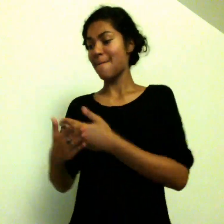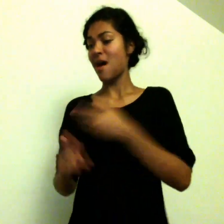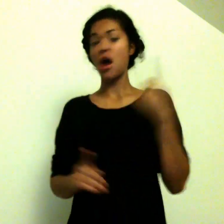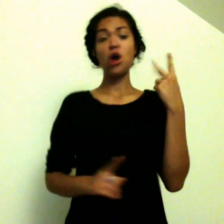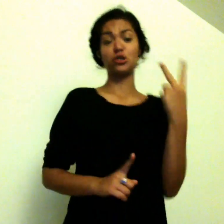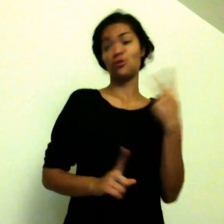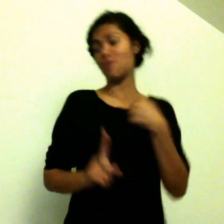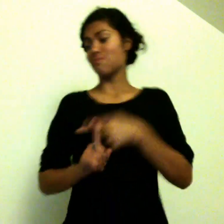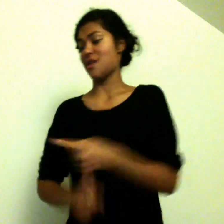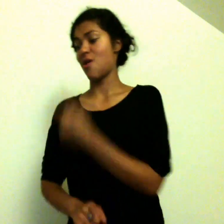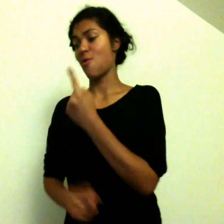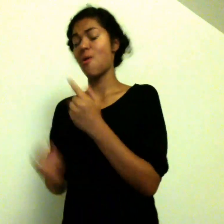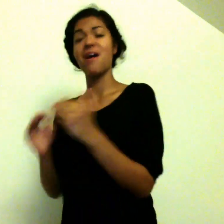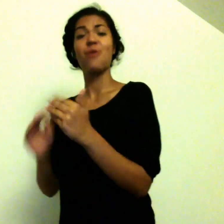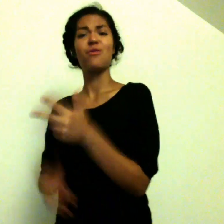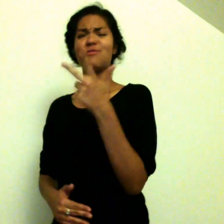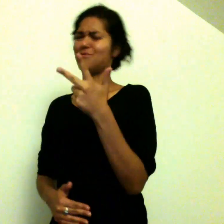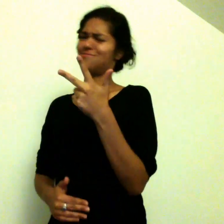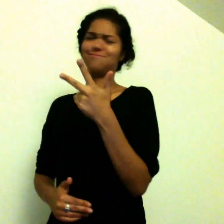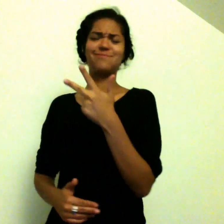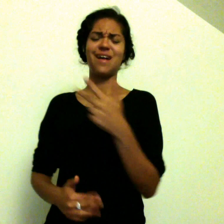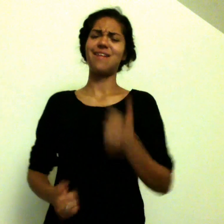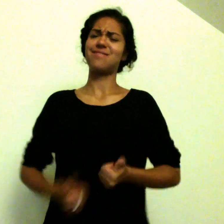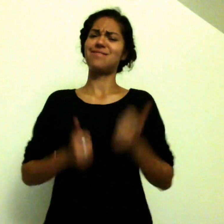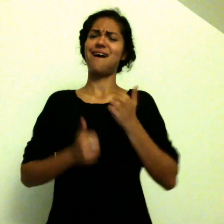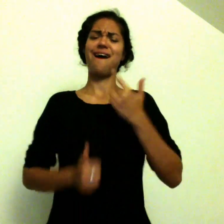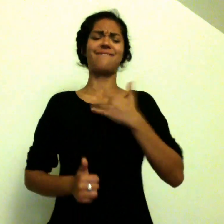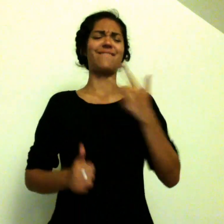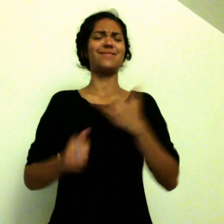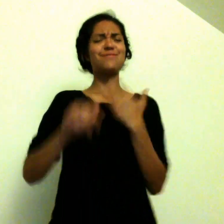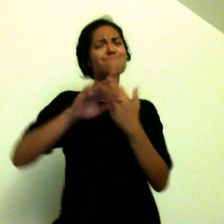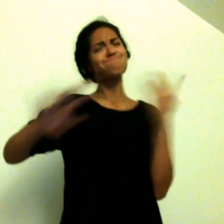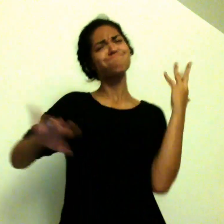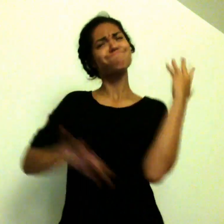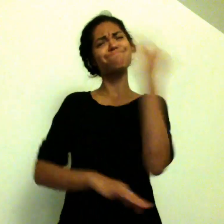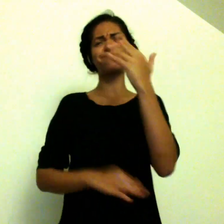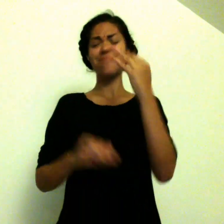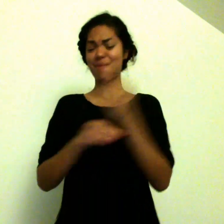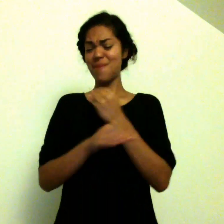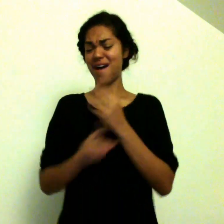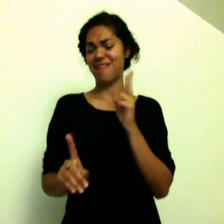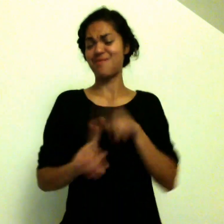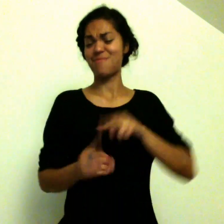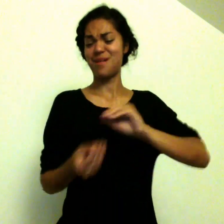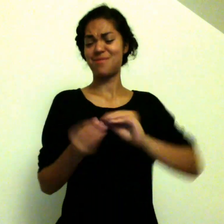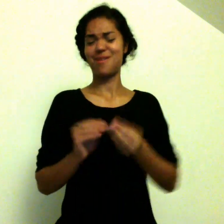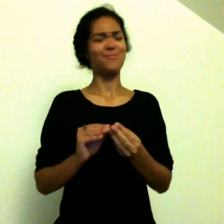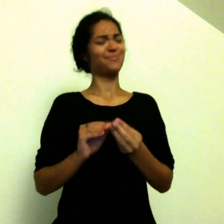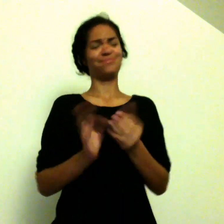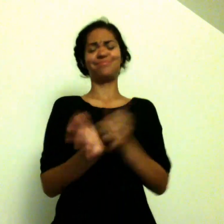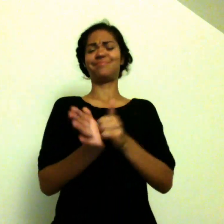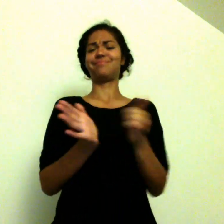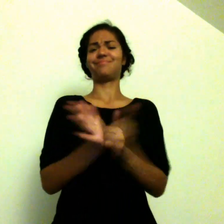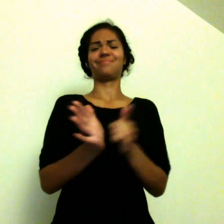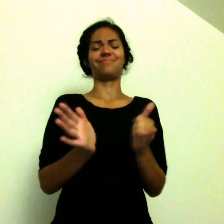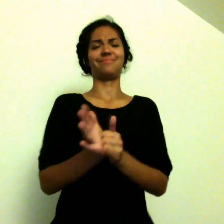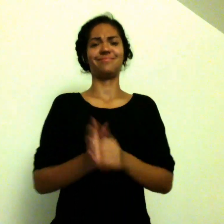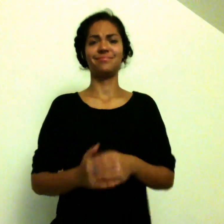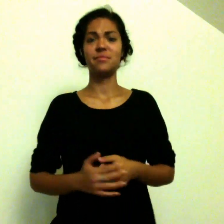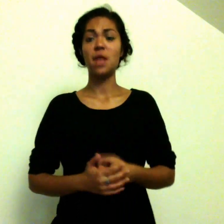their treasure has been snatched will find comfort in the assurance that 1 from 3 leaves 2. In the great crises